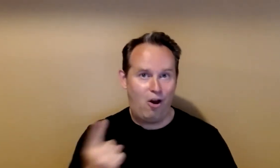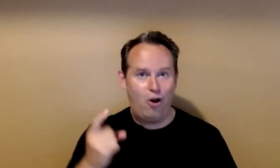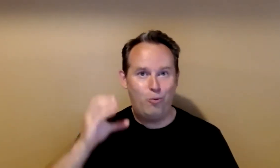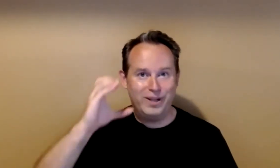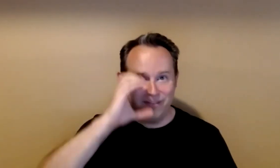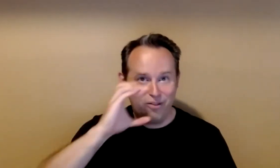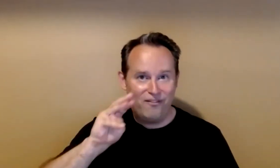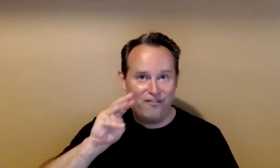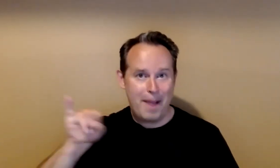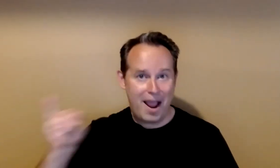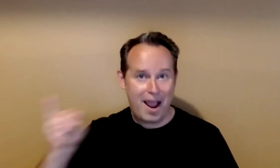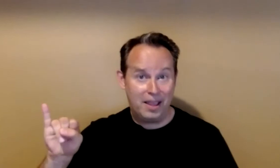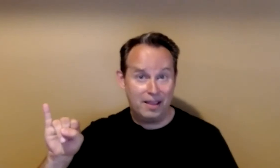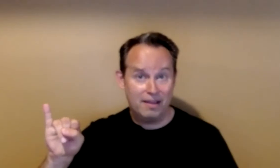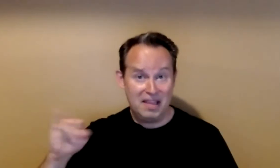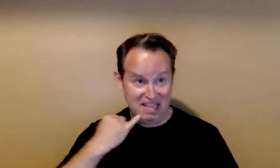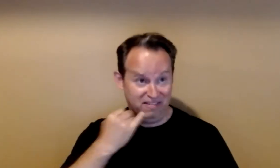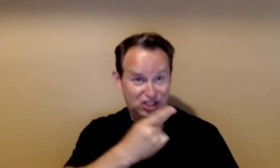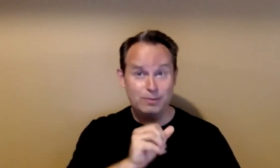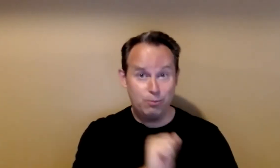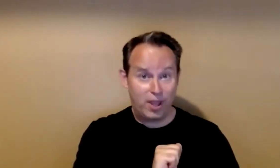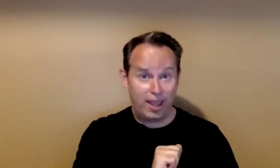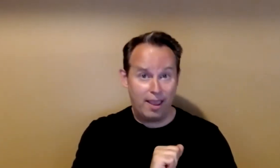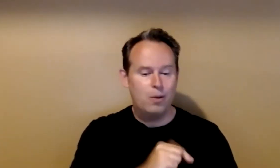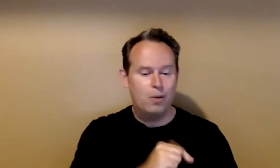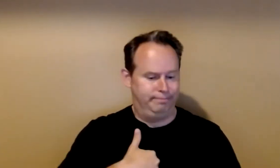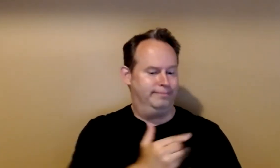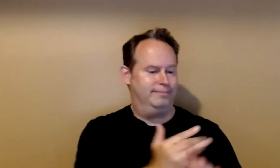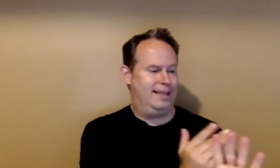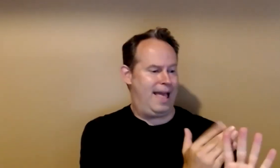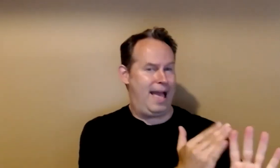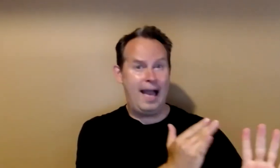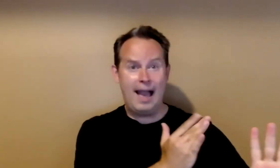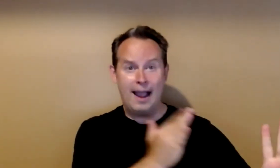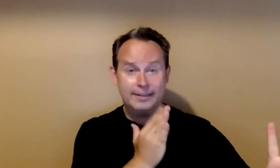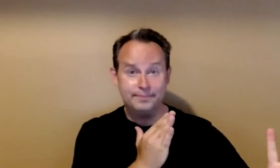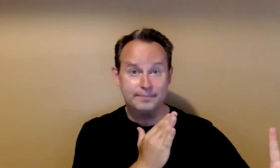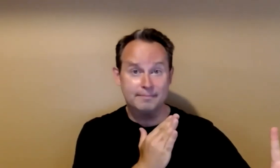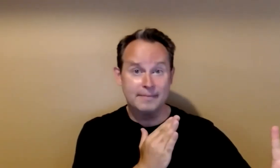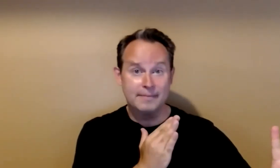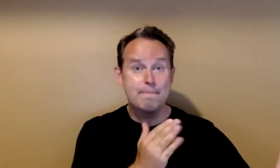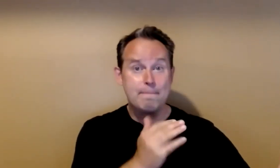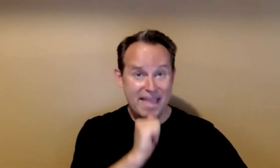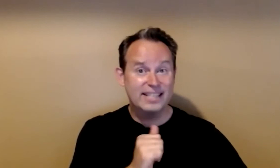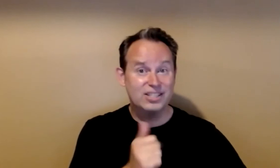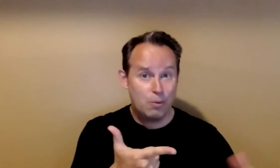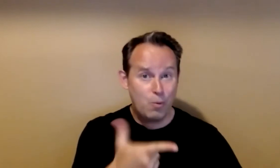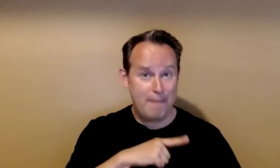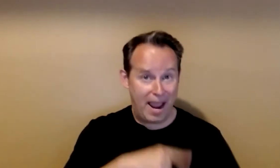shopping, I always looked for Mari. If she was working, I would line up at her till and patiently wait for